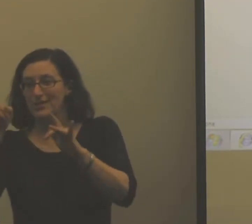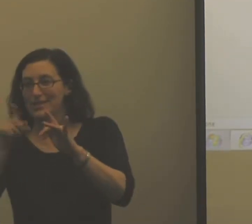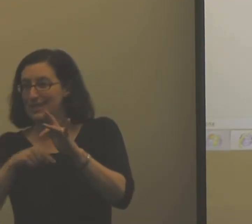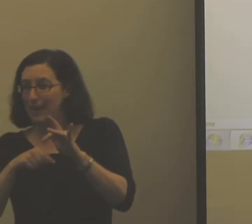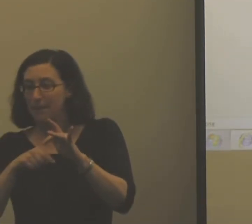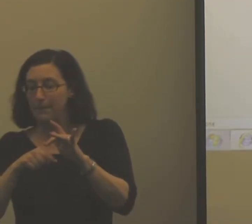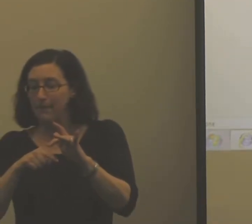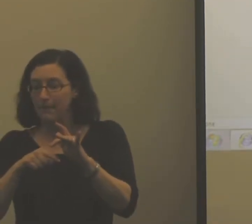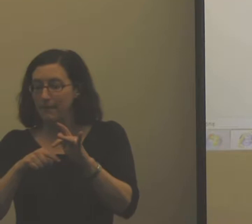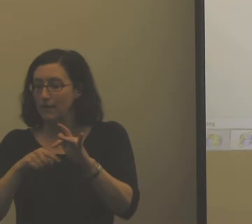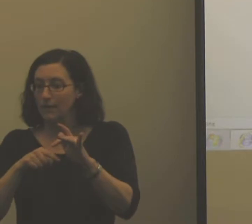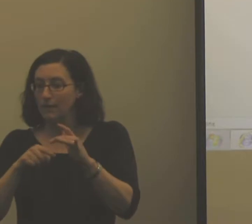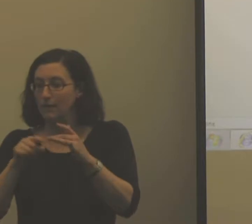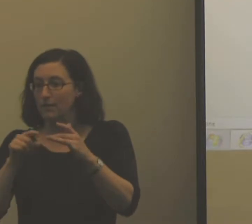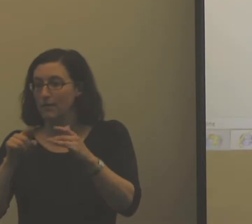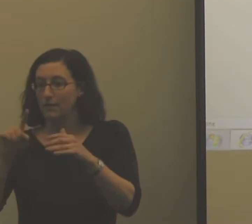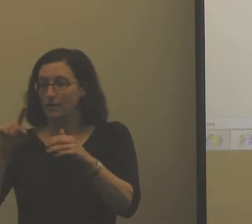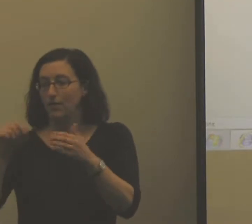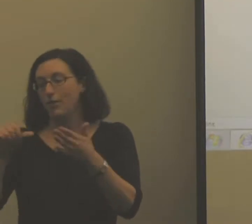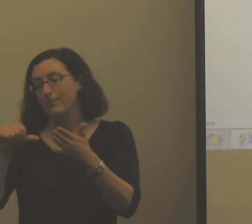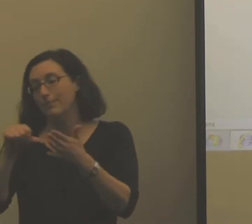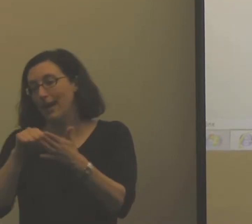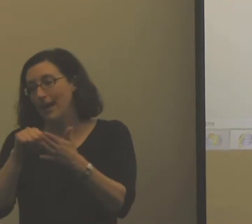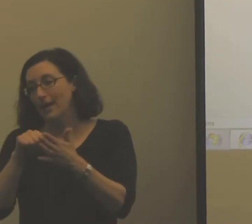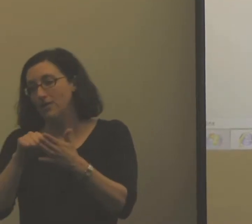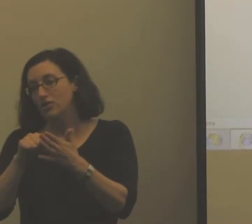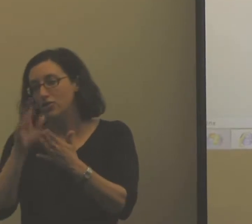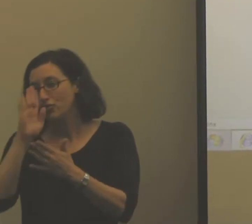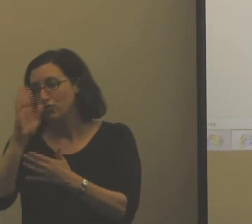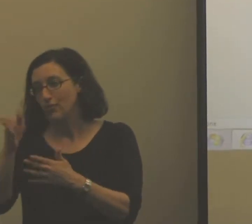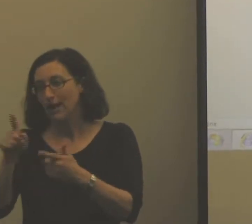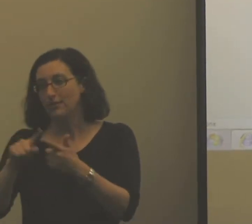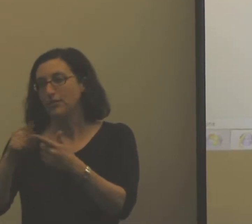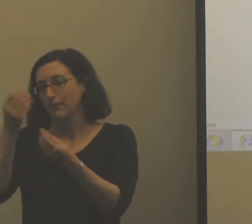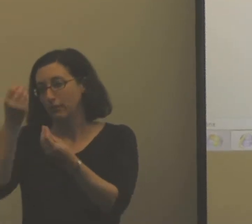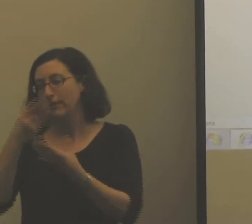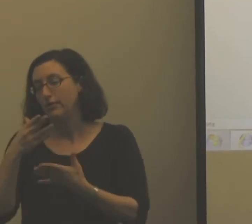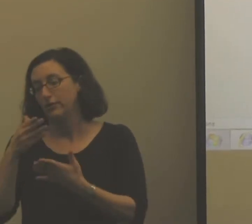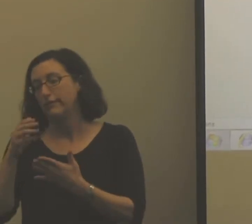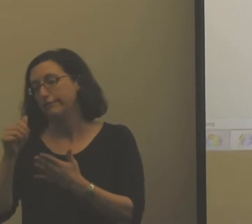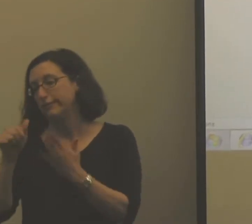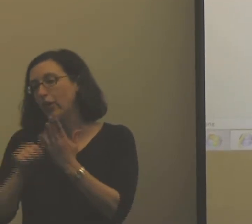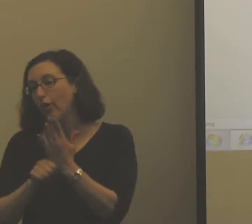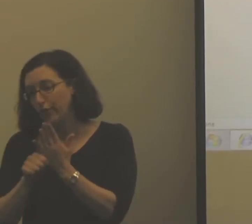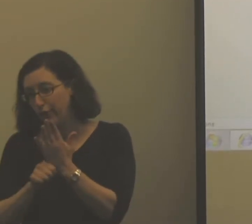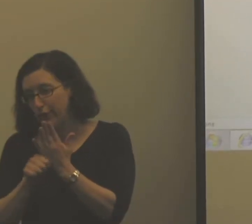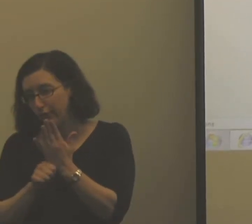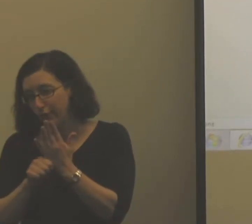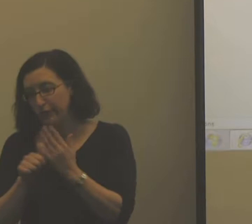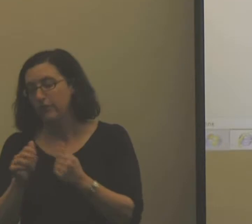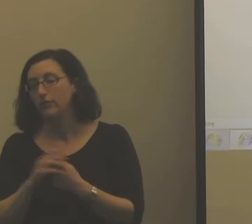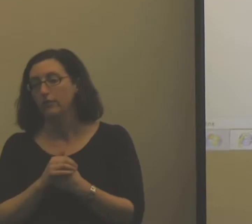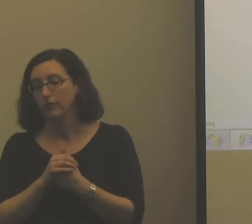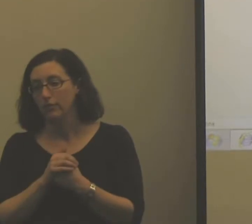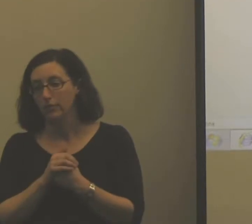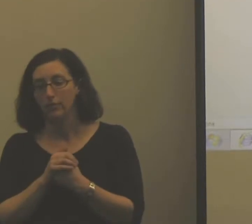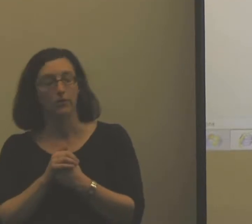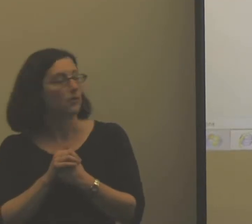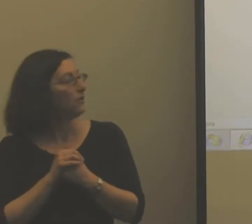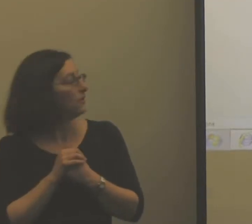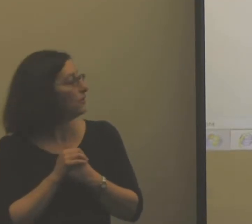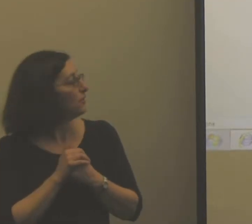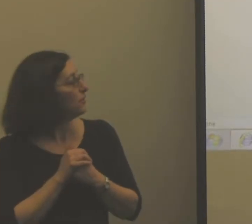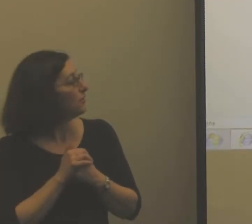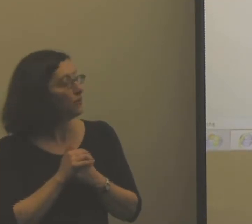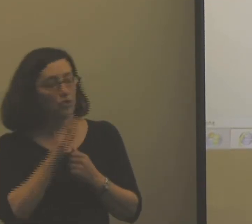navigation elements of a screen and move right to the content. But let's see what else is on the page. Bullet same page link skip to navigation left parent. Okay, that